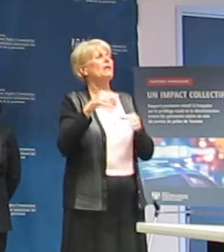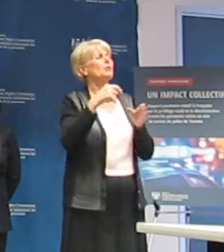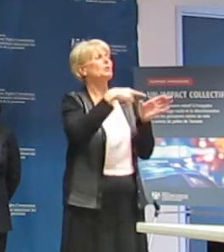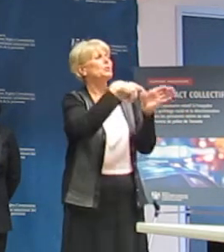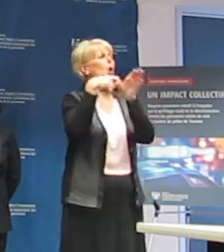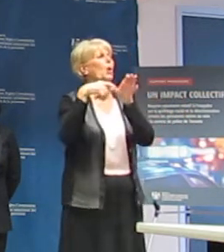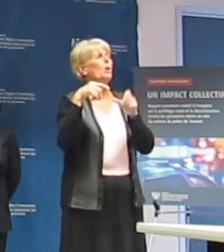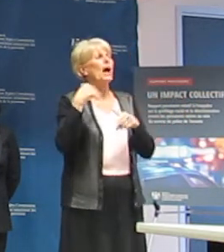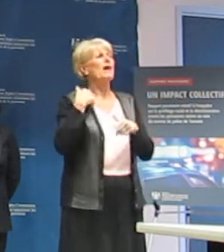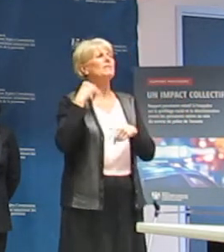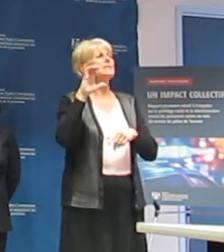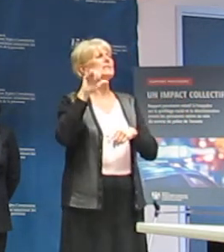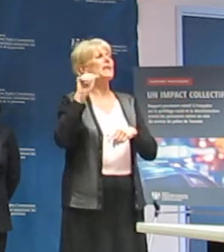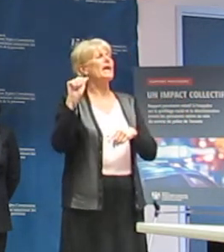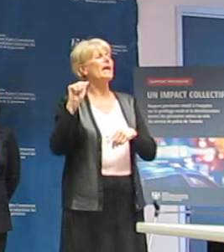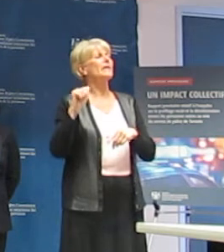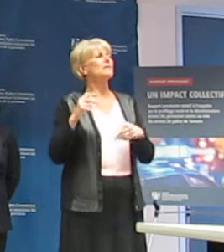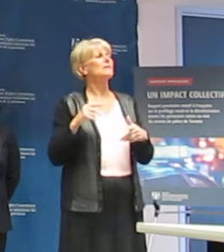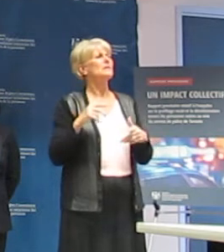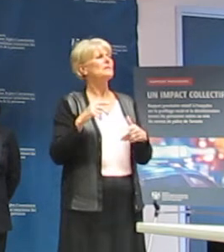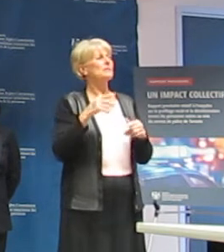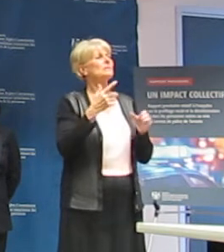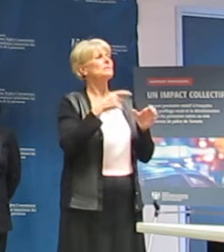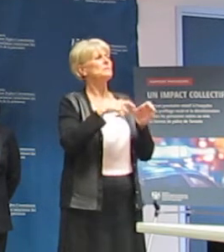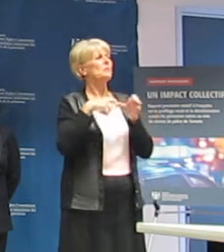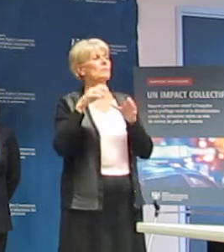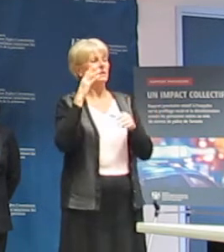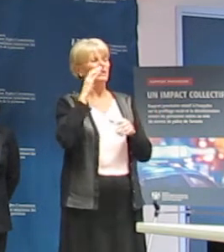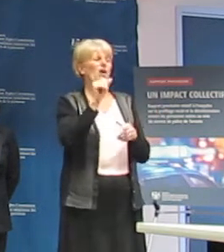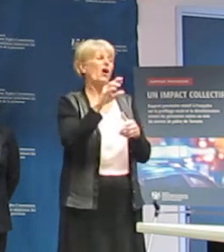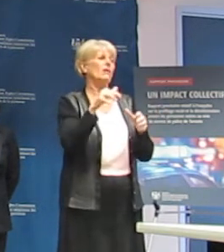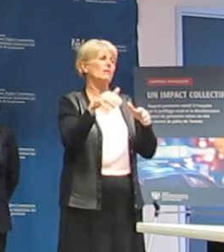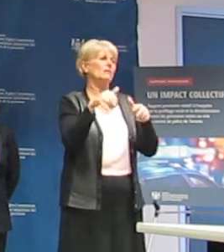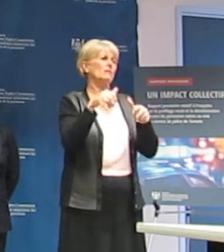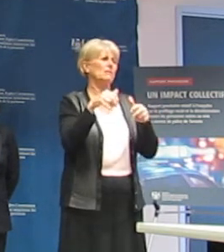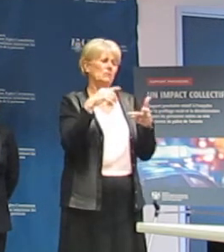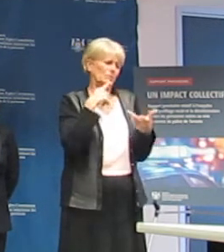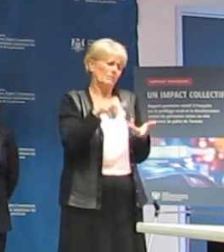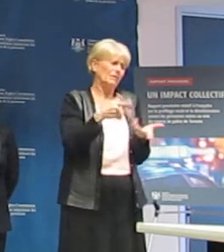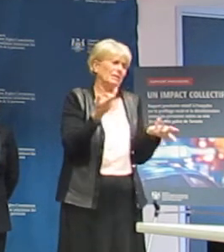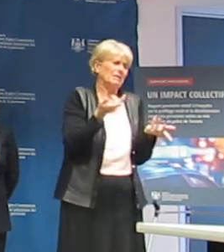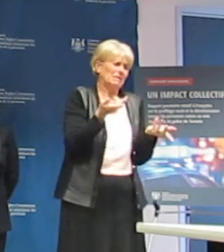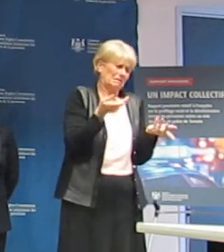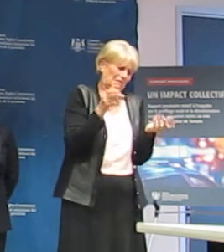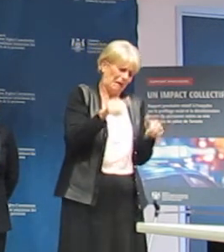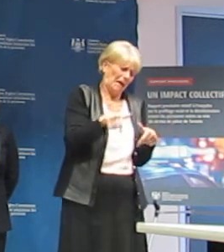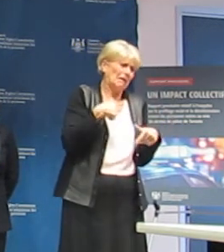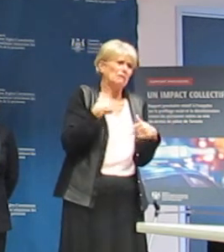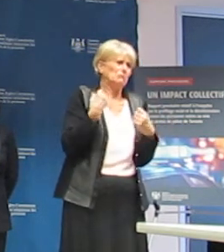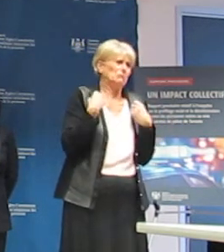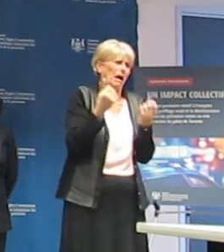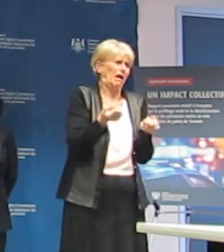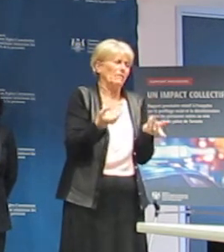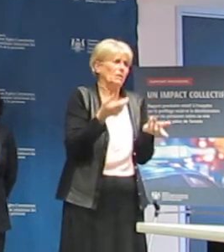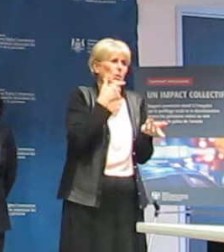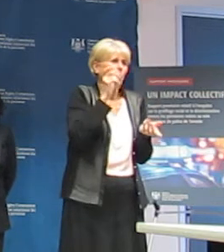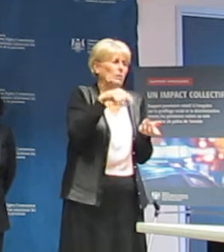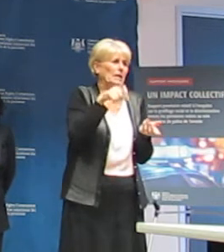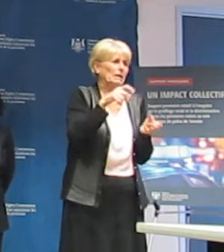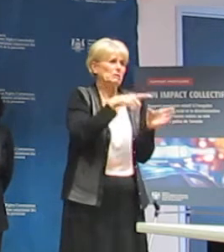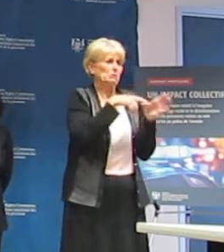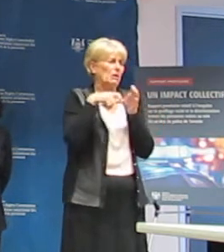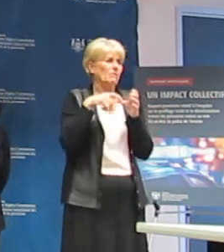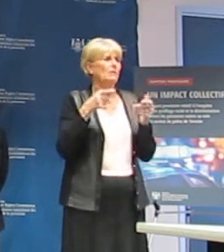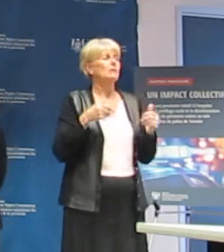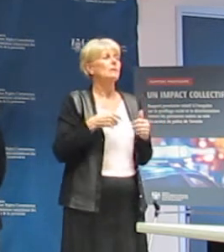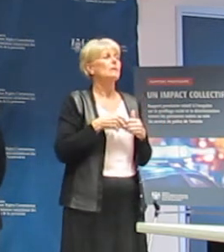CAA, when he refused to get a tow truck to tow the car because the car was perfectly normal and could go, he could drive it to a